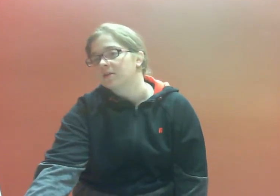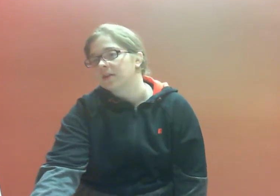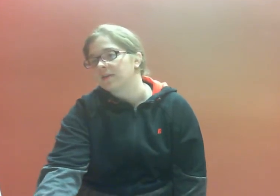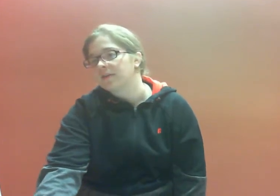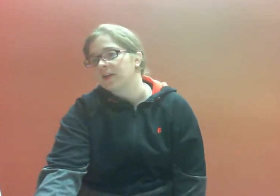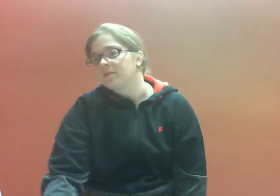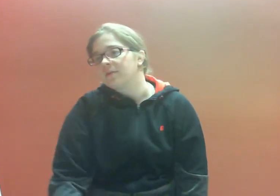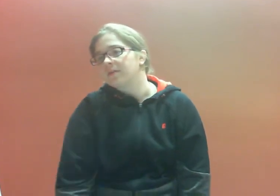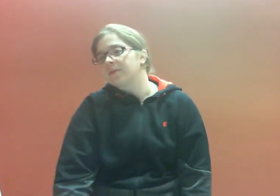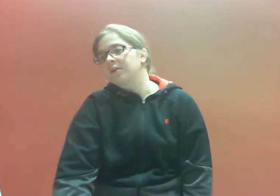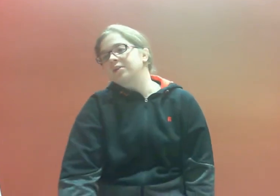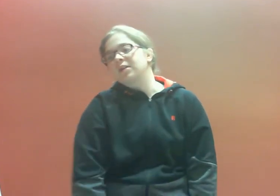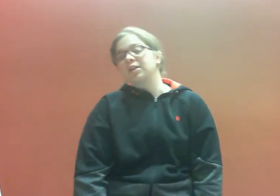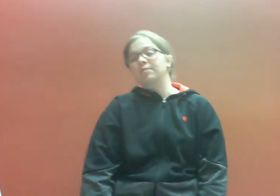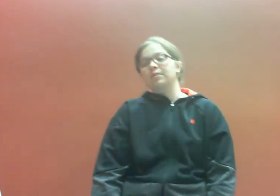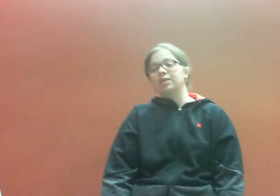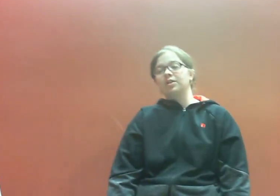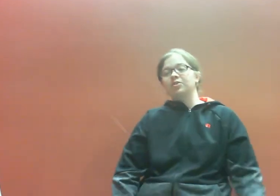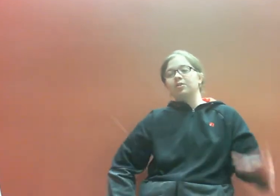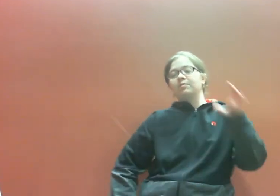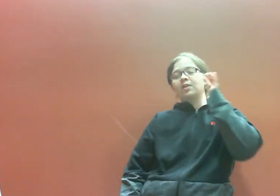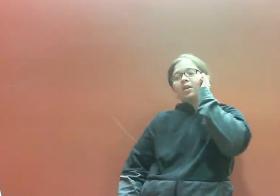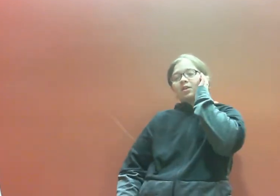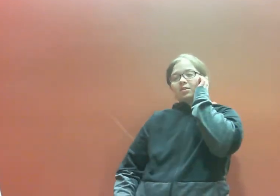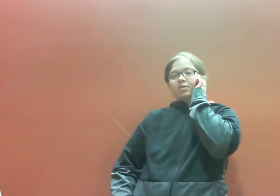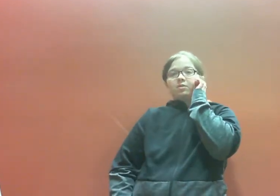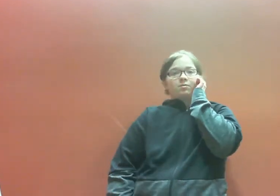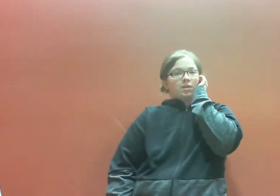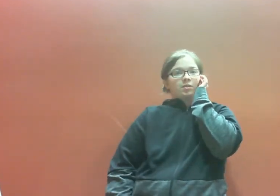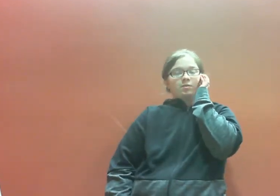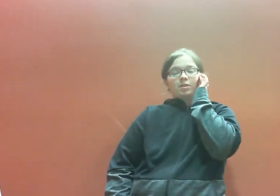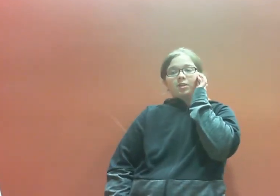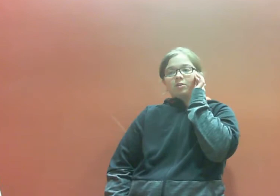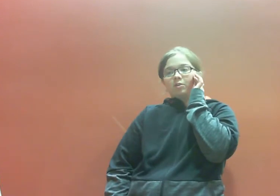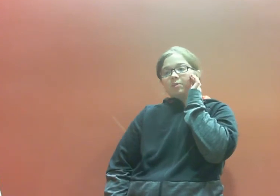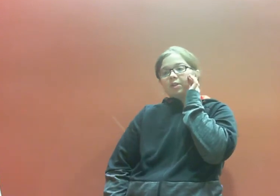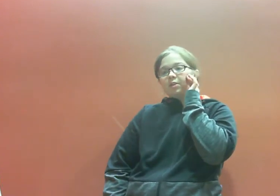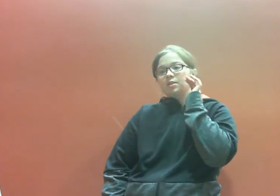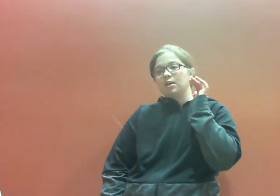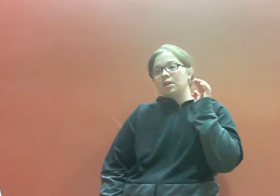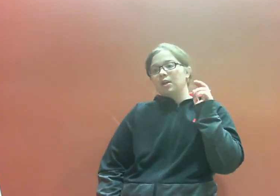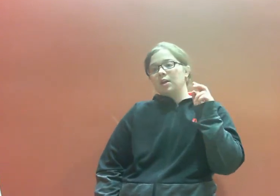Slide 5, we're talking about the eardrum. So we all know what the eardrum is.